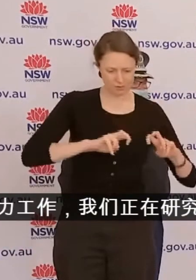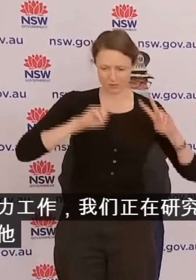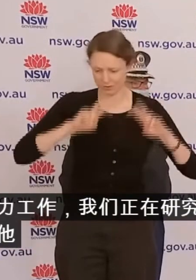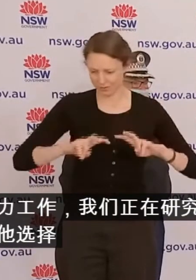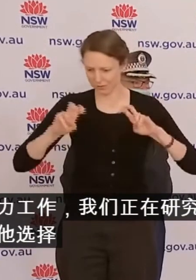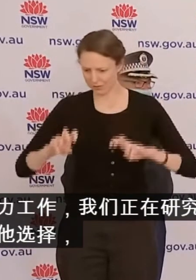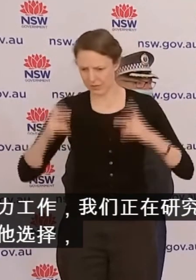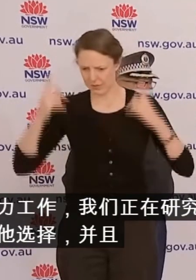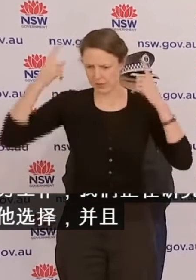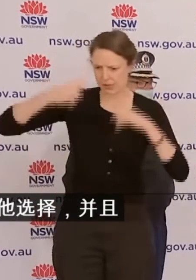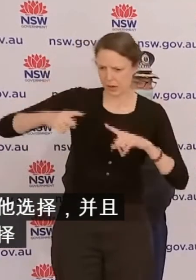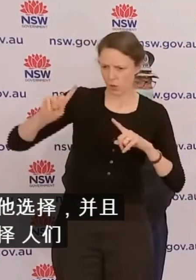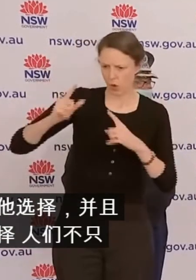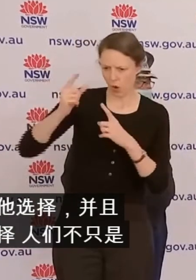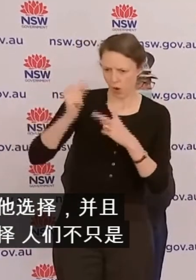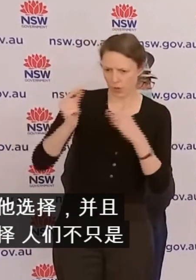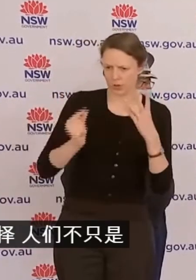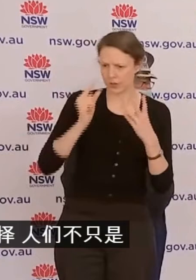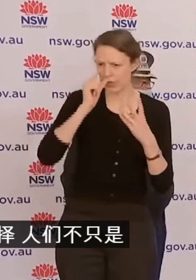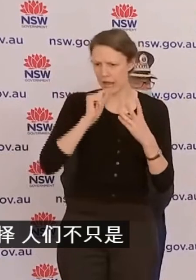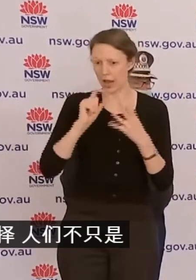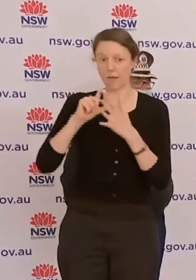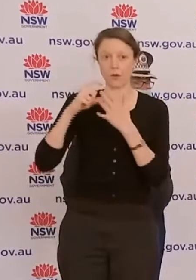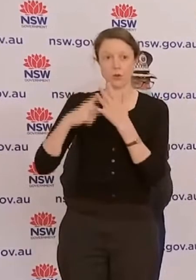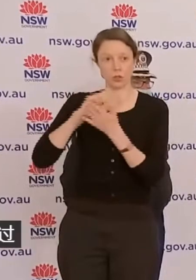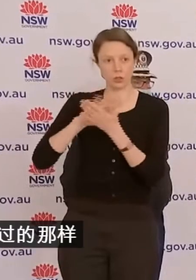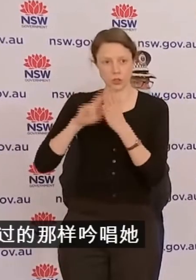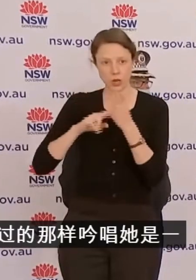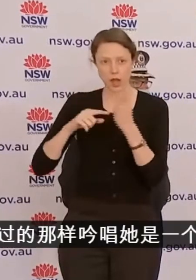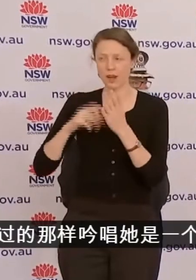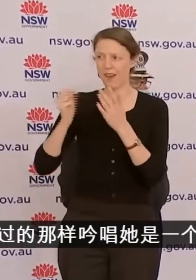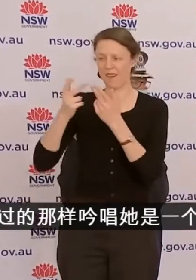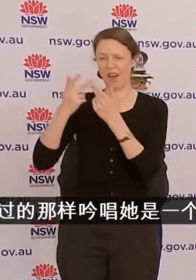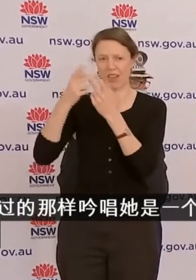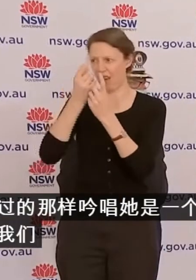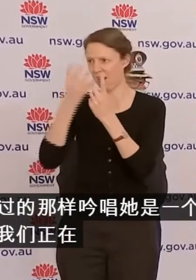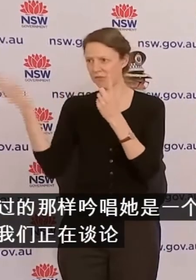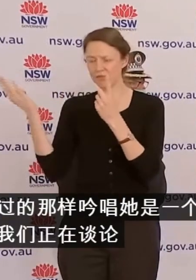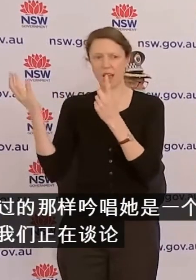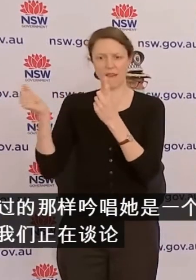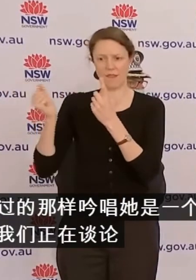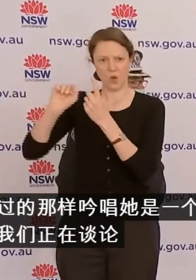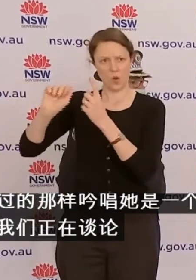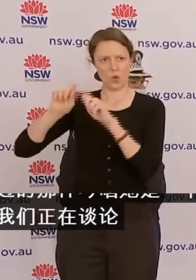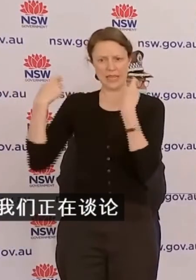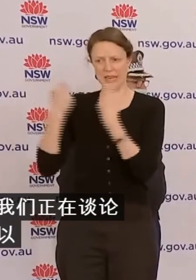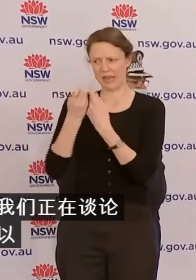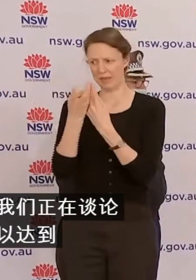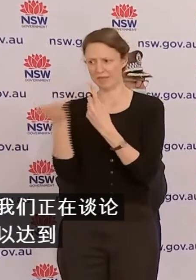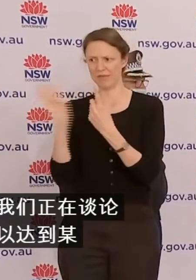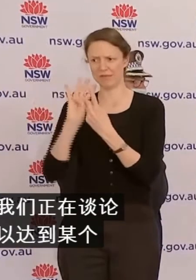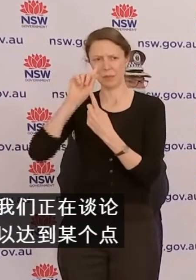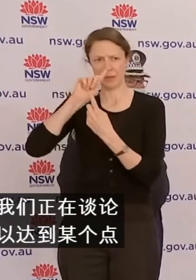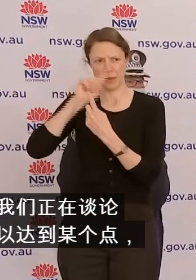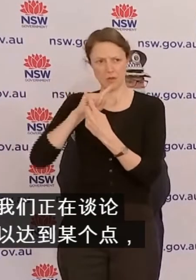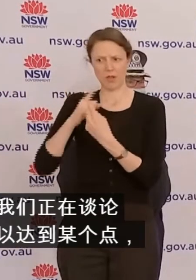other options could there be, and there's different people, not just Dr. Chant. As I've said many times, she's a whole team. So we're talking about if we can get